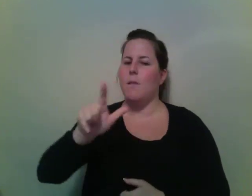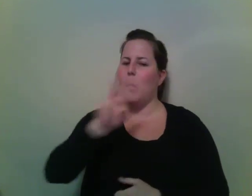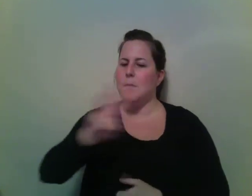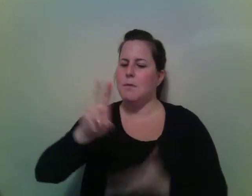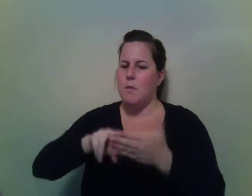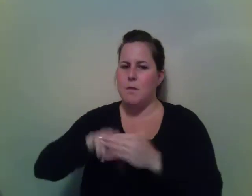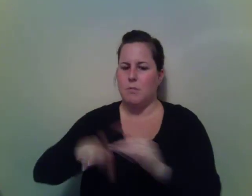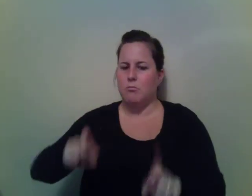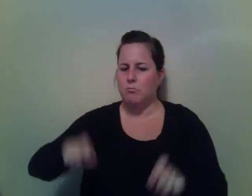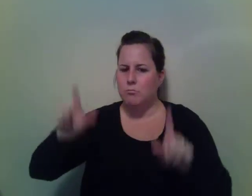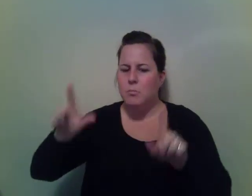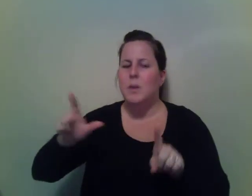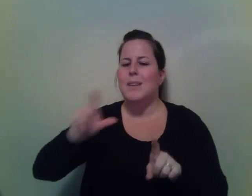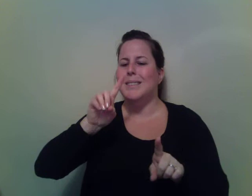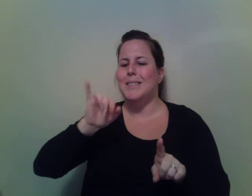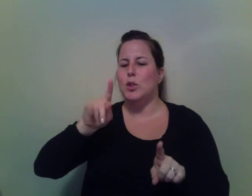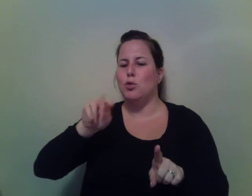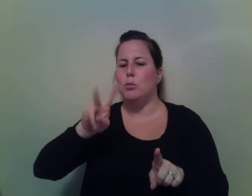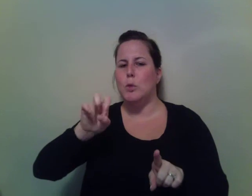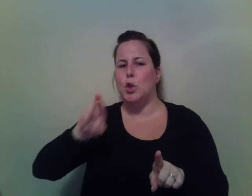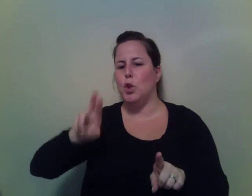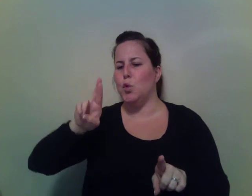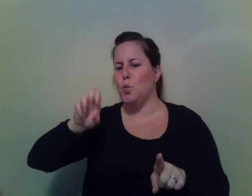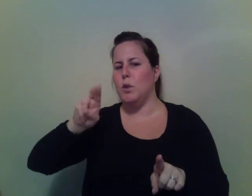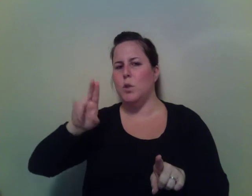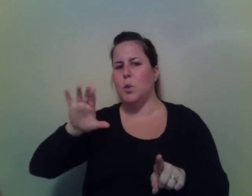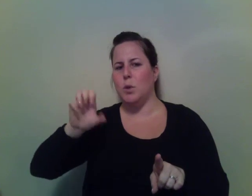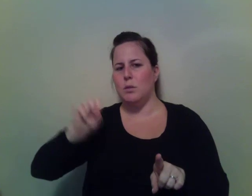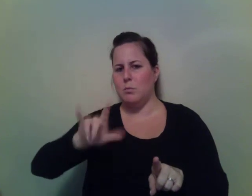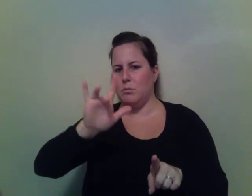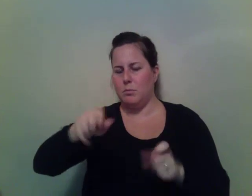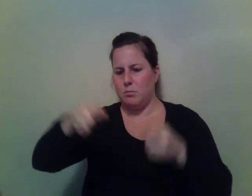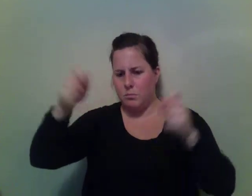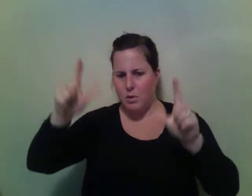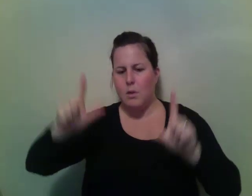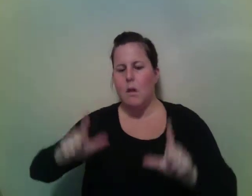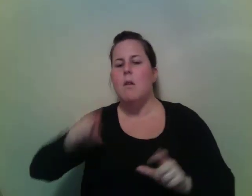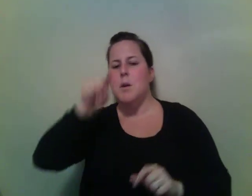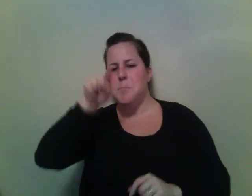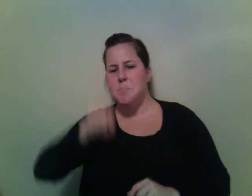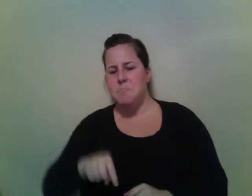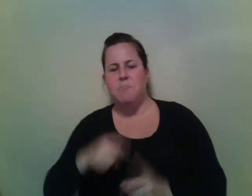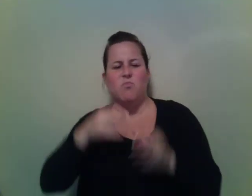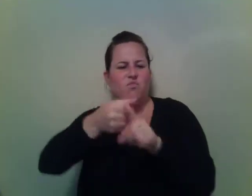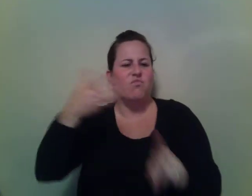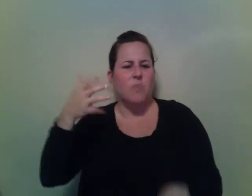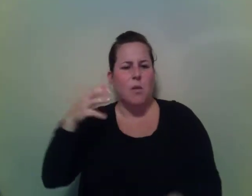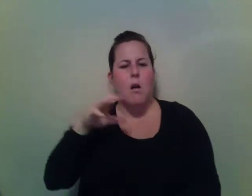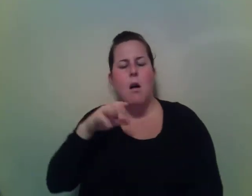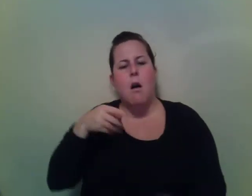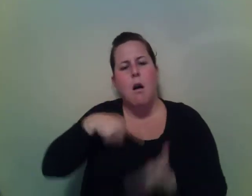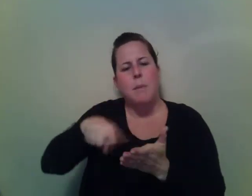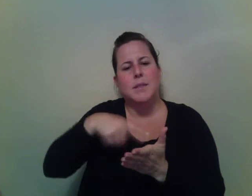side. It'll be talking all about the compensation plan. So real quick, let's look at executive and silver. As an